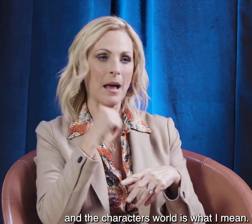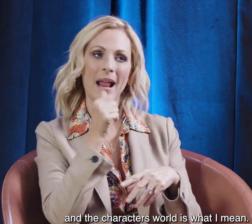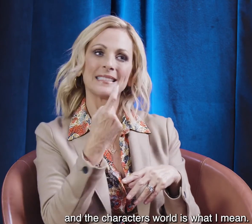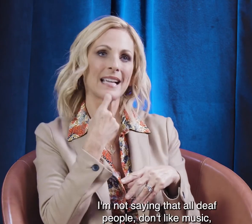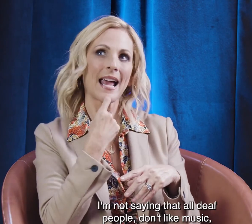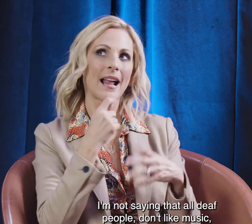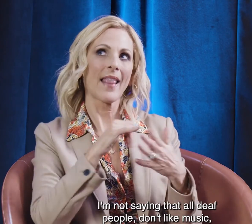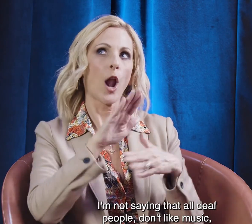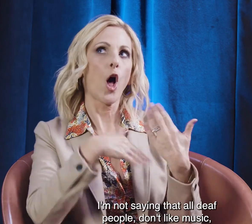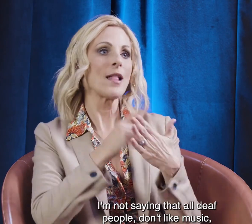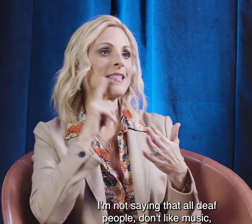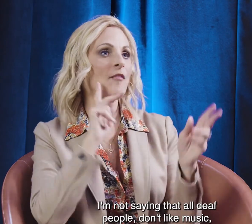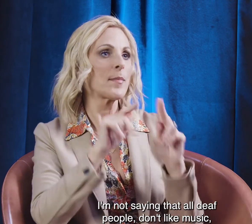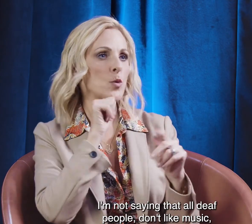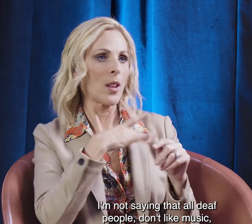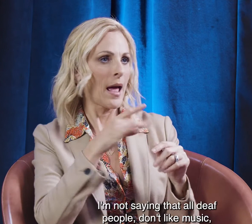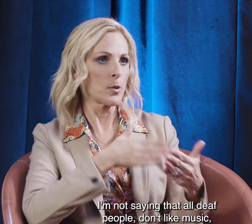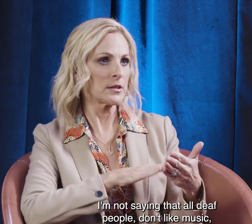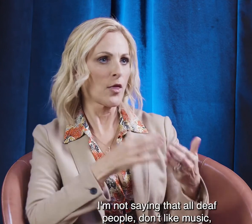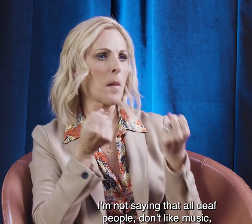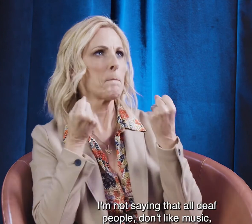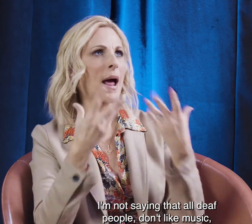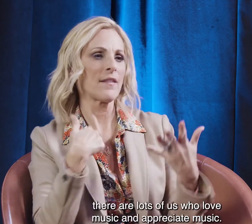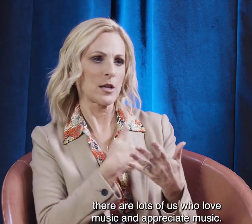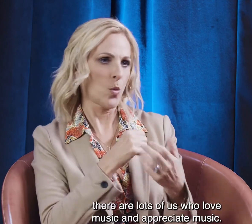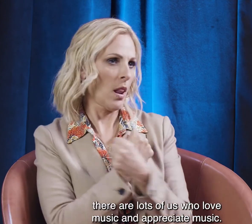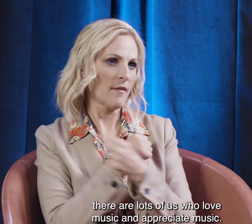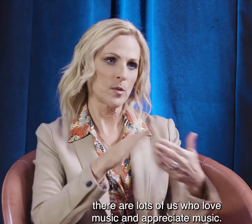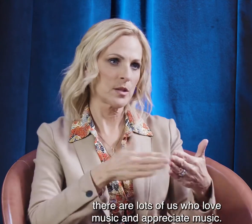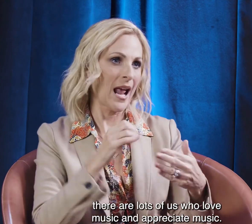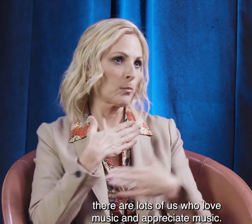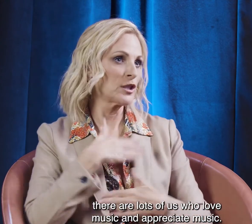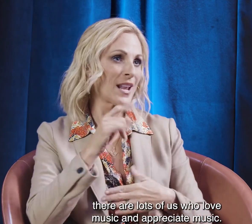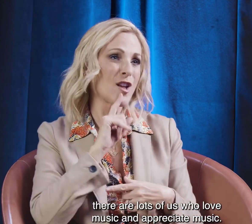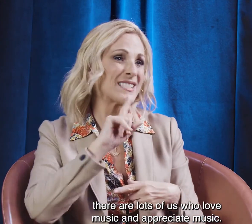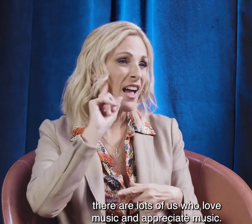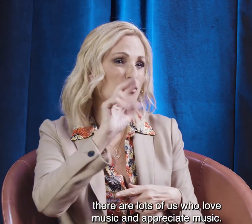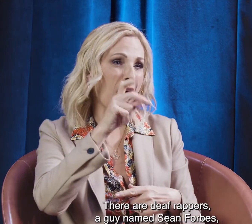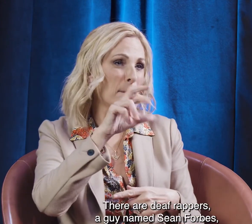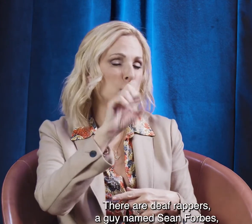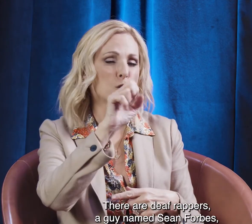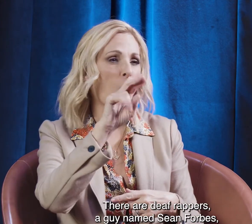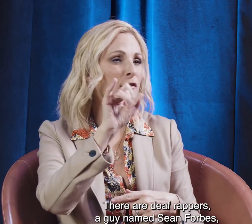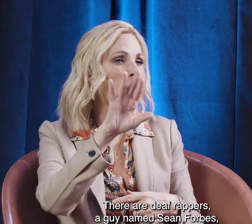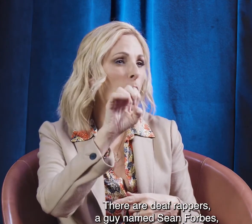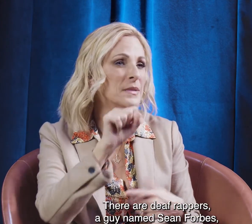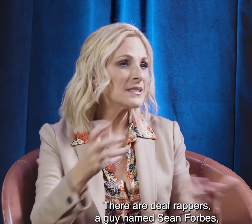I mean. I'm not saying that all deaf people don't like music. There are lots of us who love music and appreciate music. There are deaf rappers, a guy named